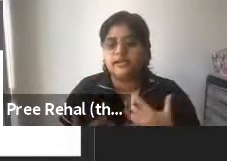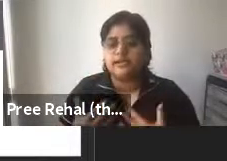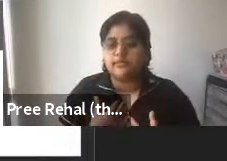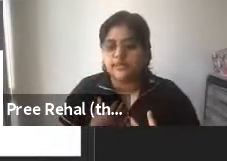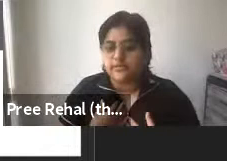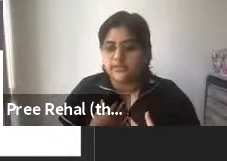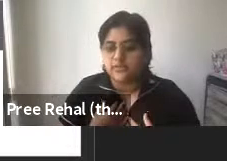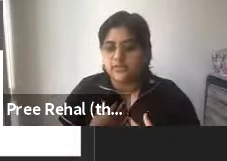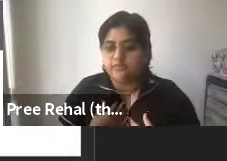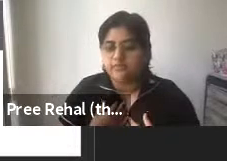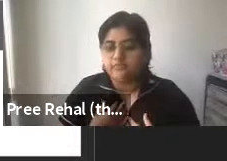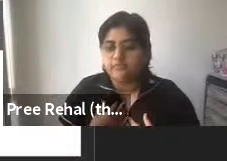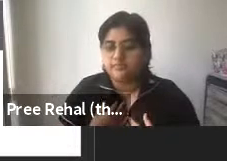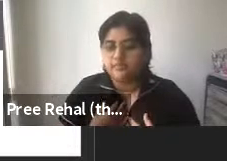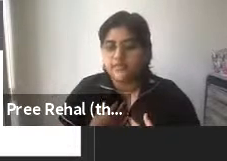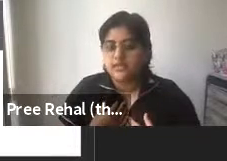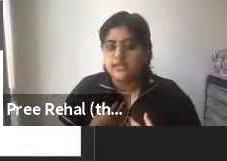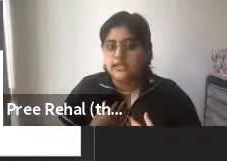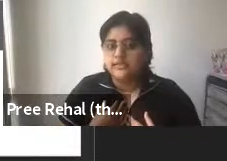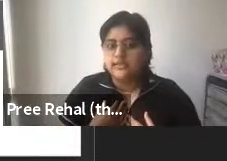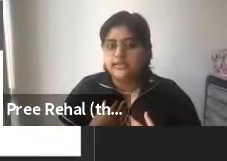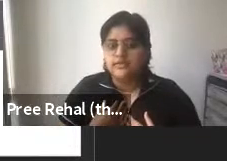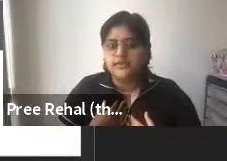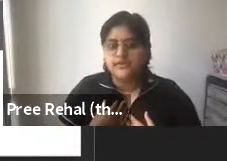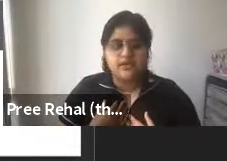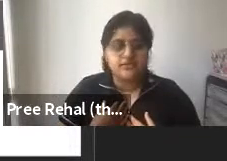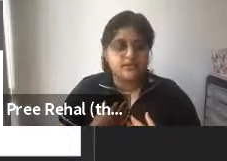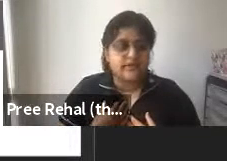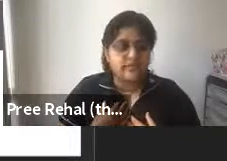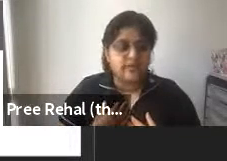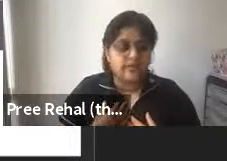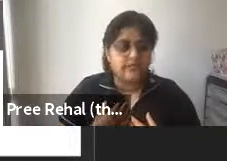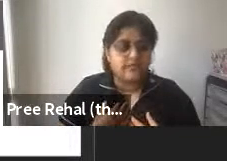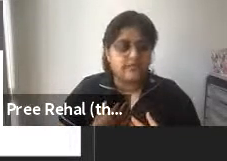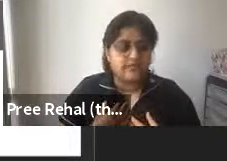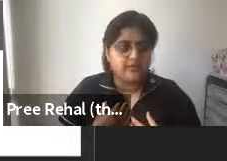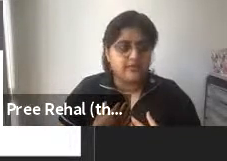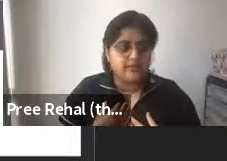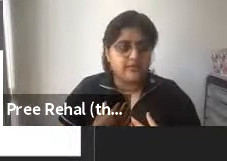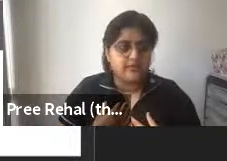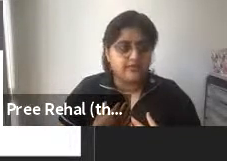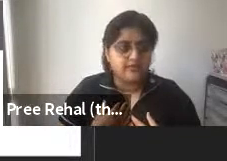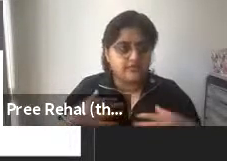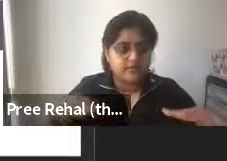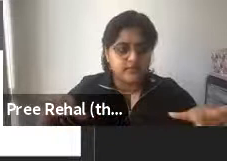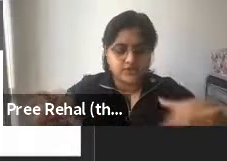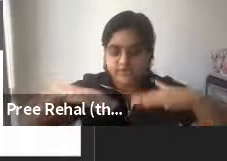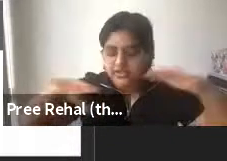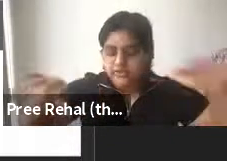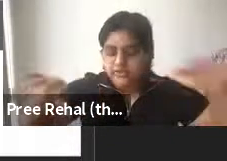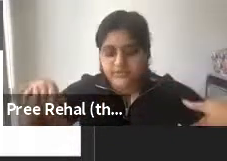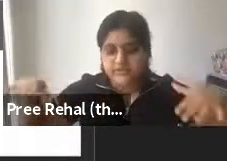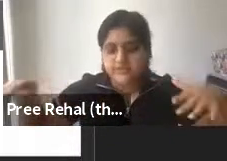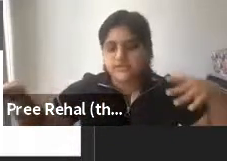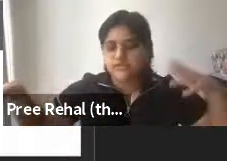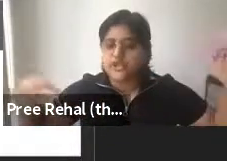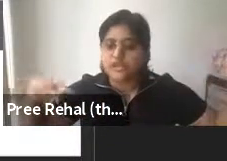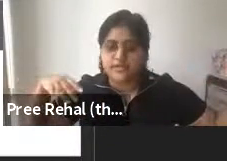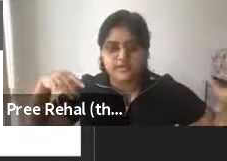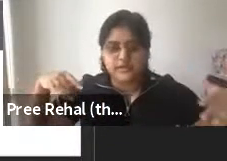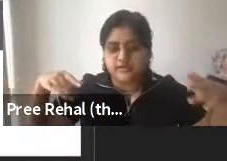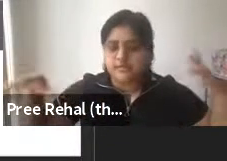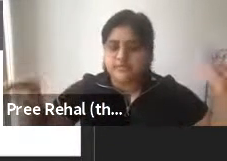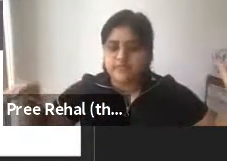in my anxiety in my living room. And then I don't also have to worry about, you know, tripping over things